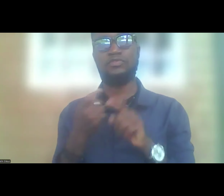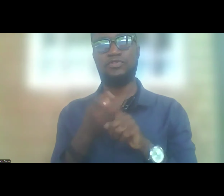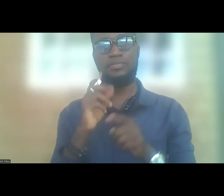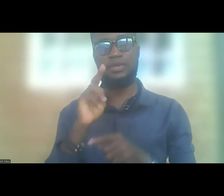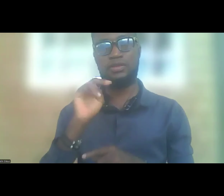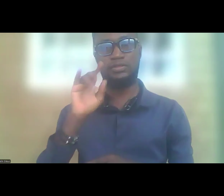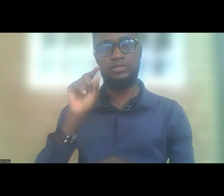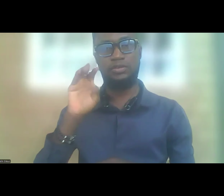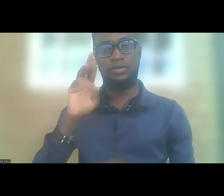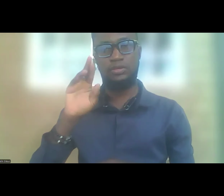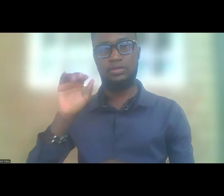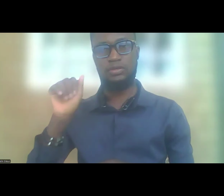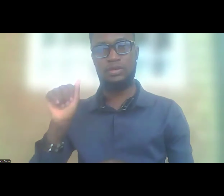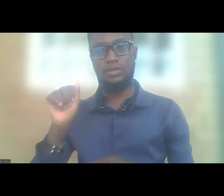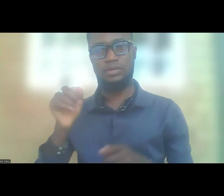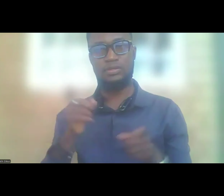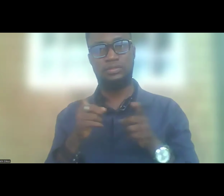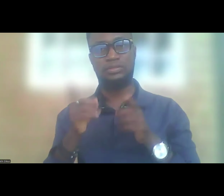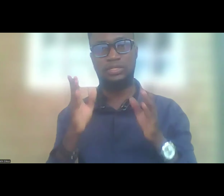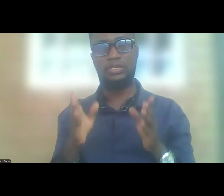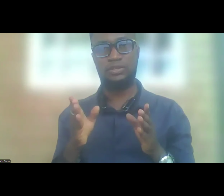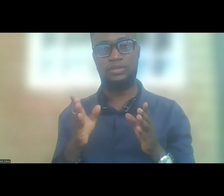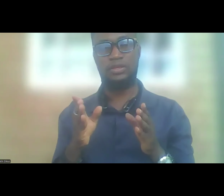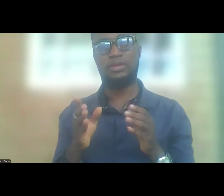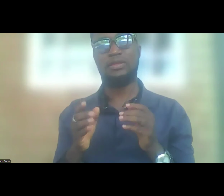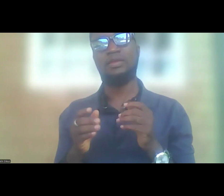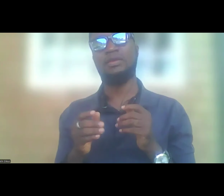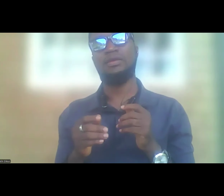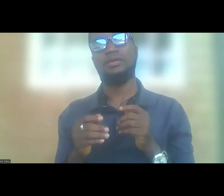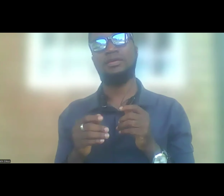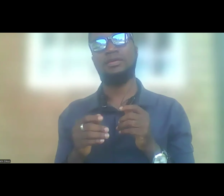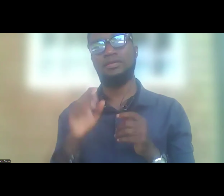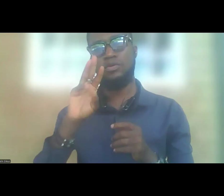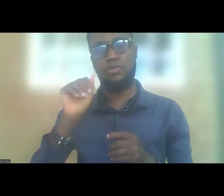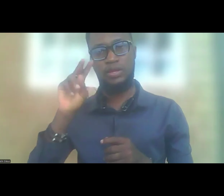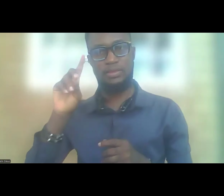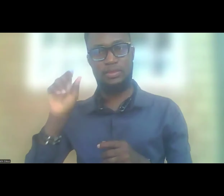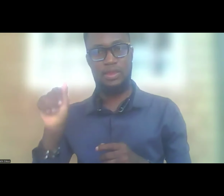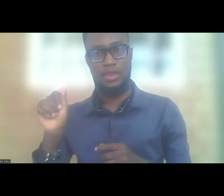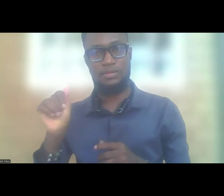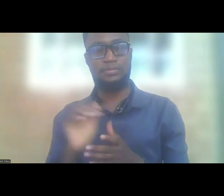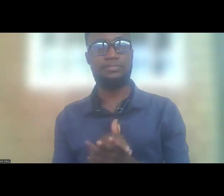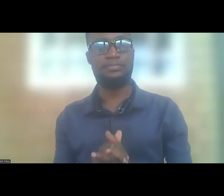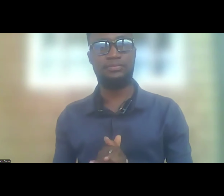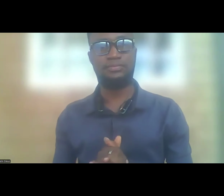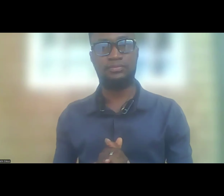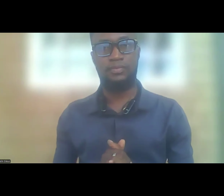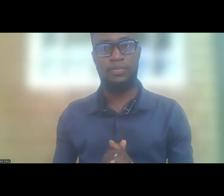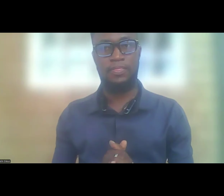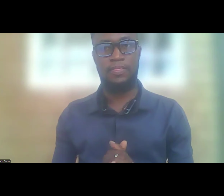Hello. Hello, yes, go ahead. My name is Tajiba Dewali.